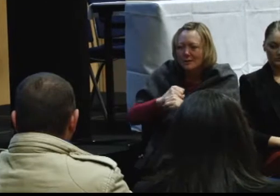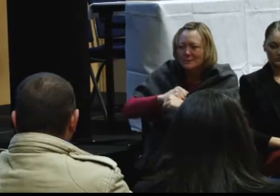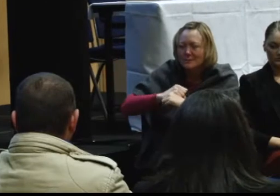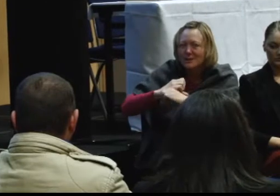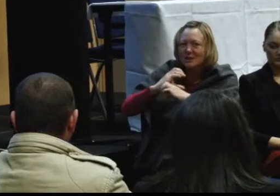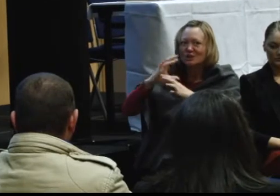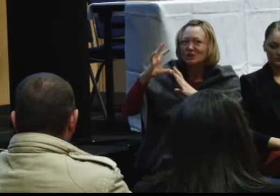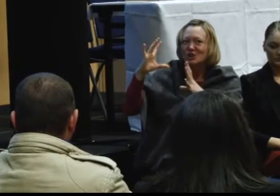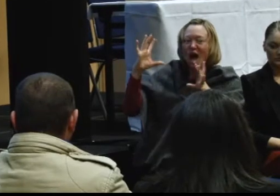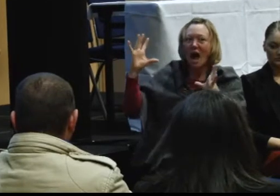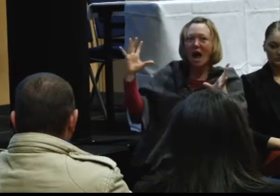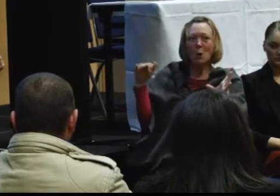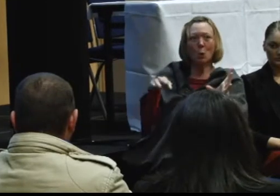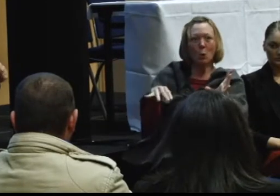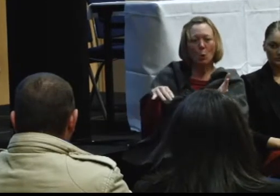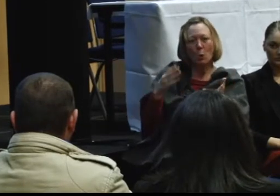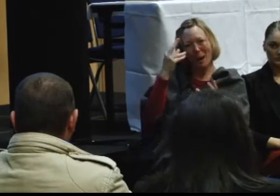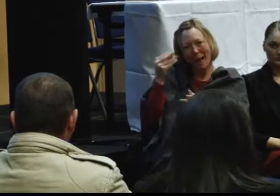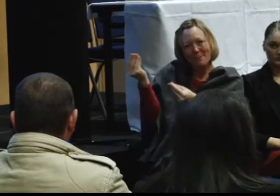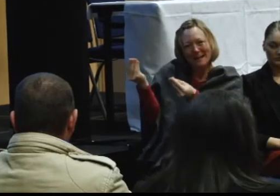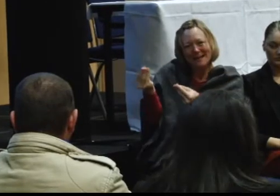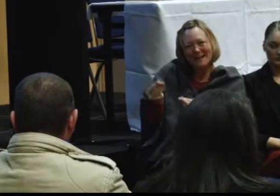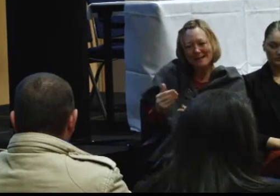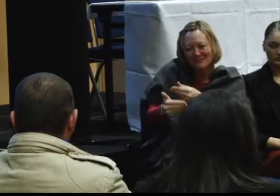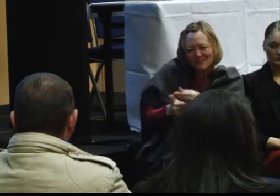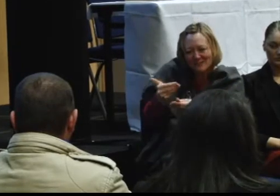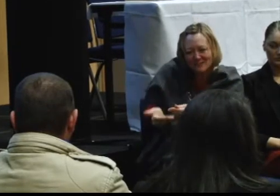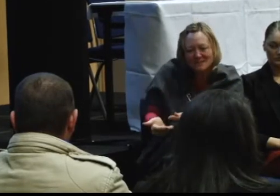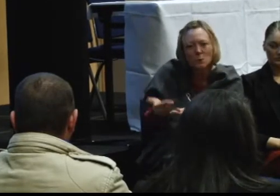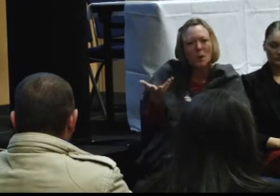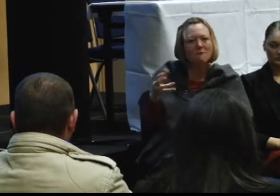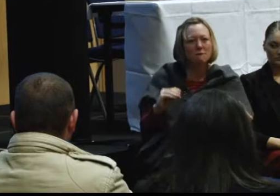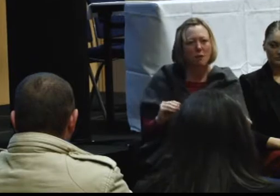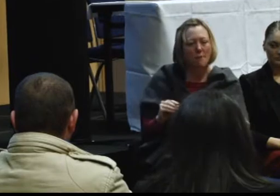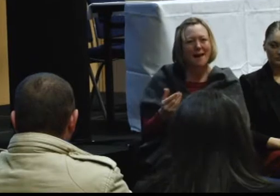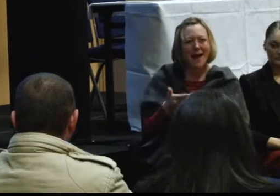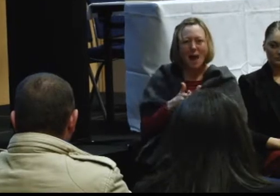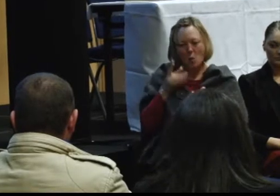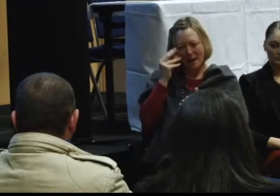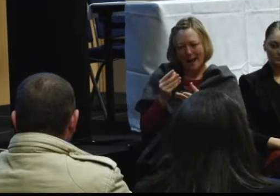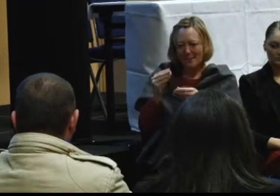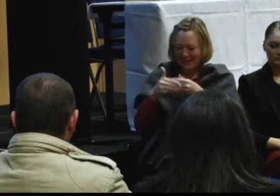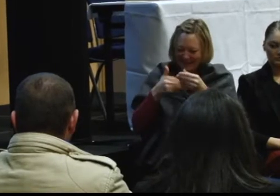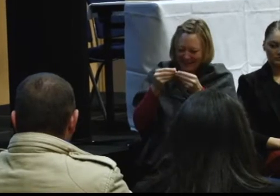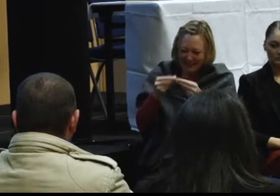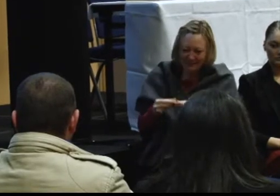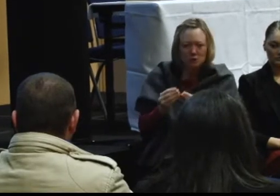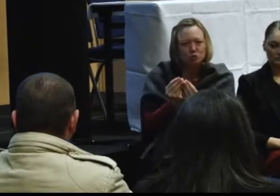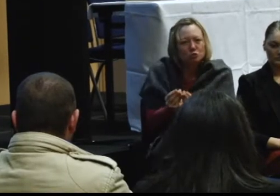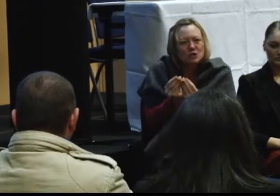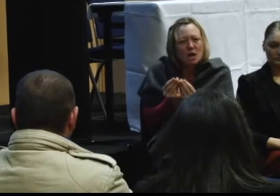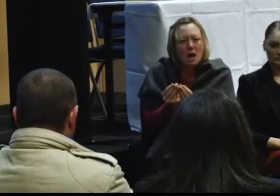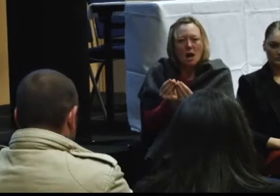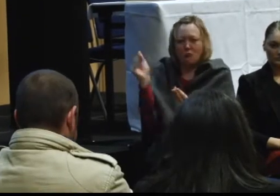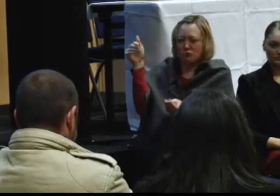who they are, where their names have been gifted from, and how they were a gift and a treasure that arrived in a whānau